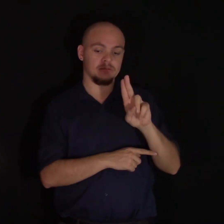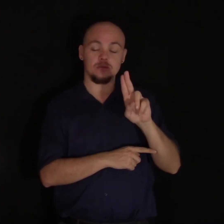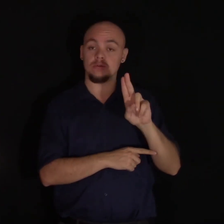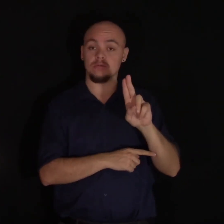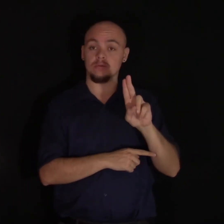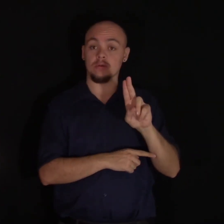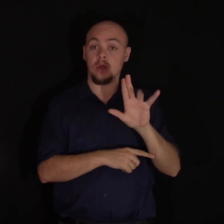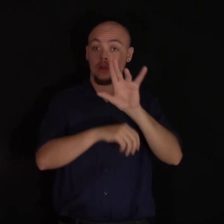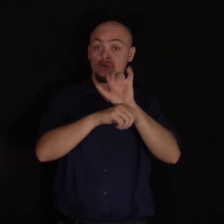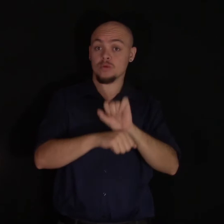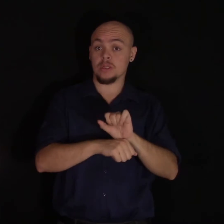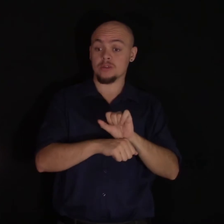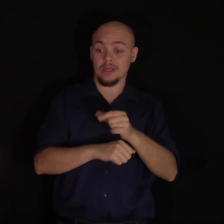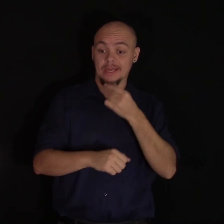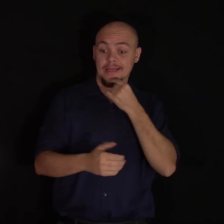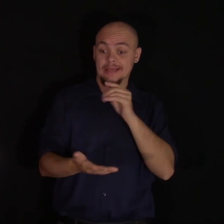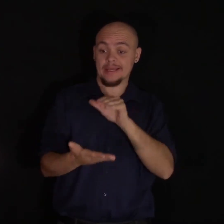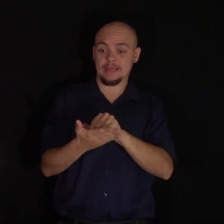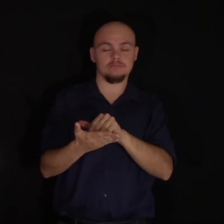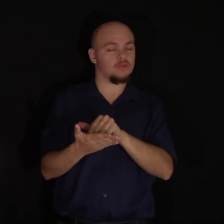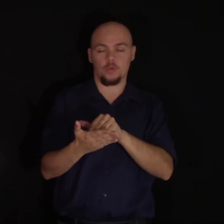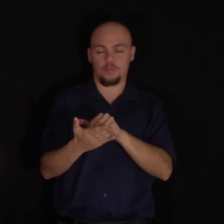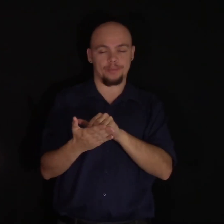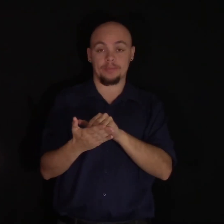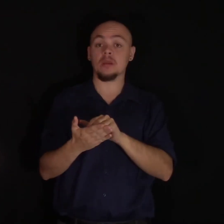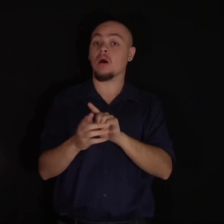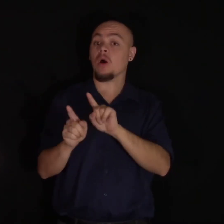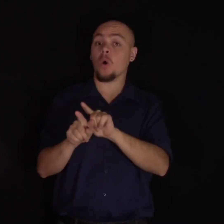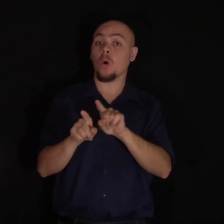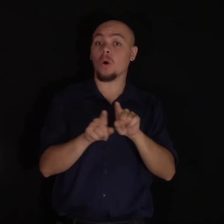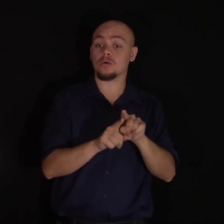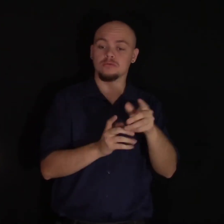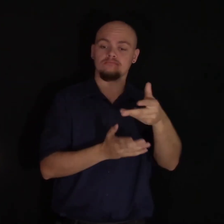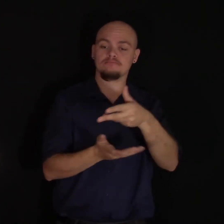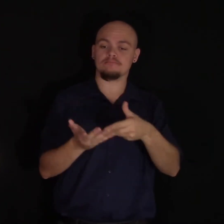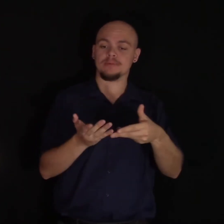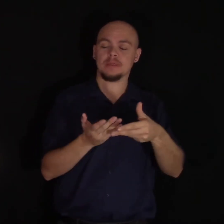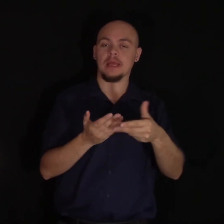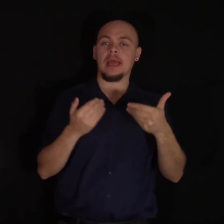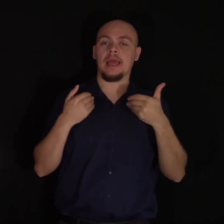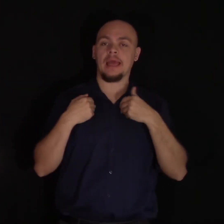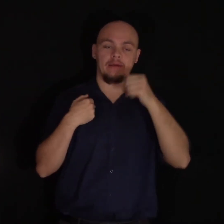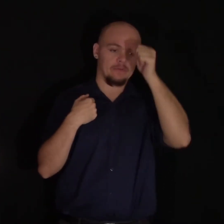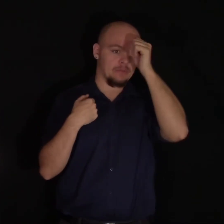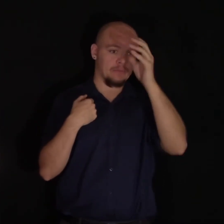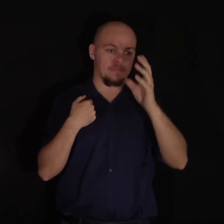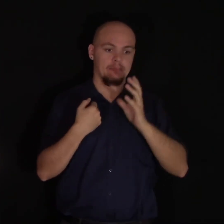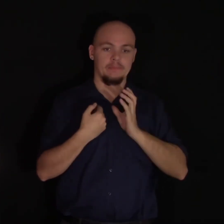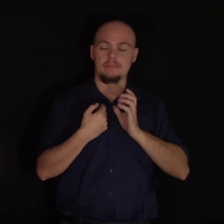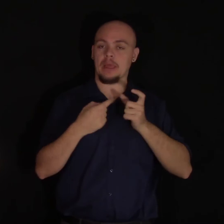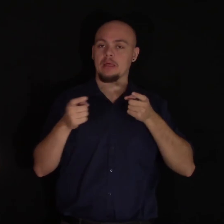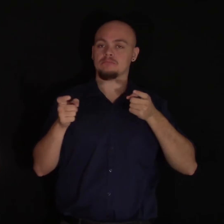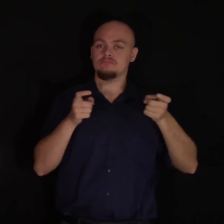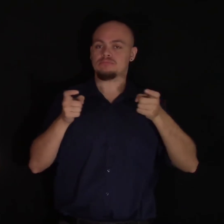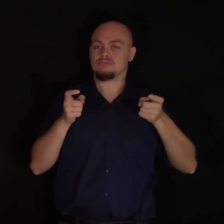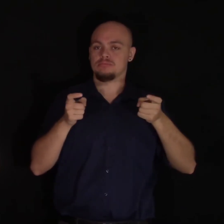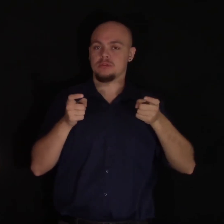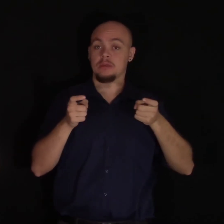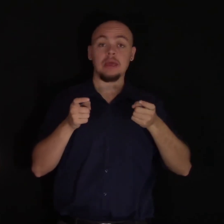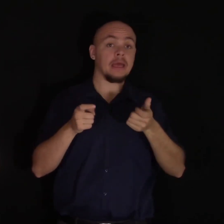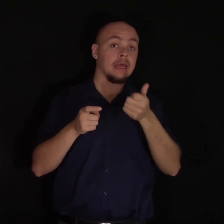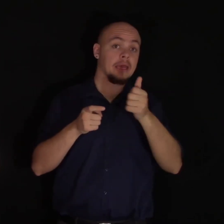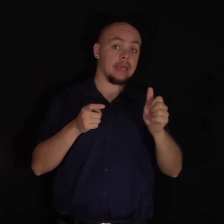of homophobia. On the other hand, it is also a society with a deeply patriarchal system, which rejects anything that threatens